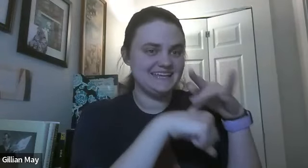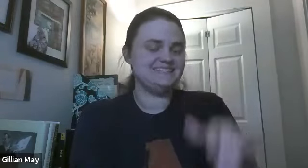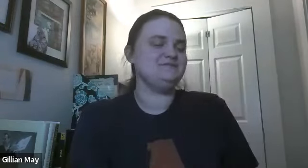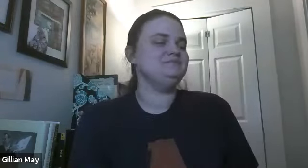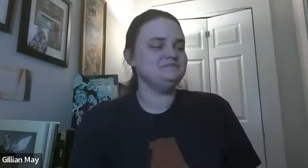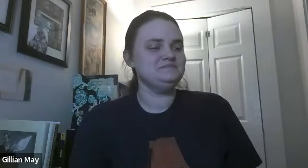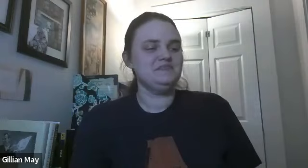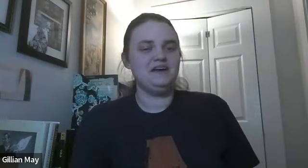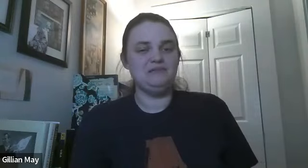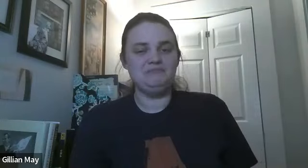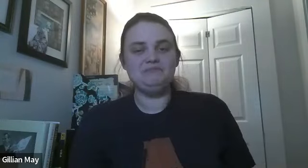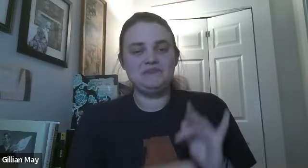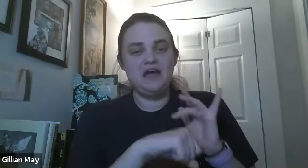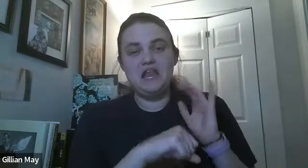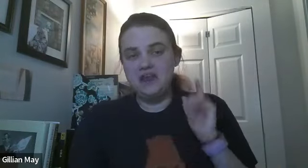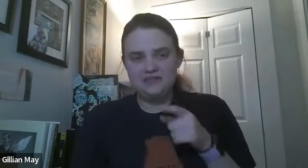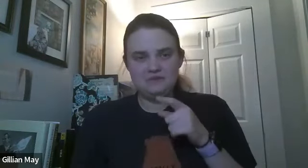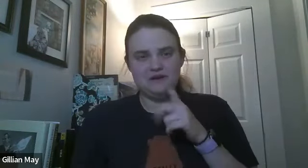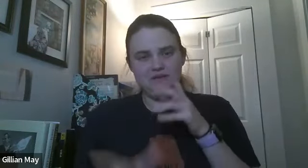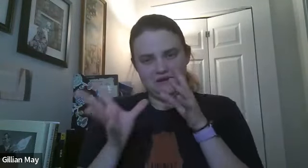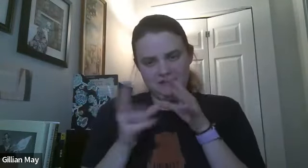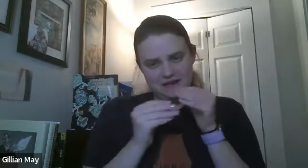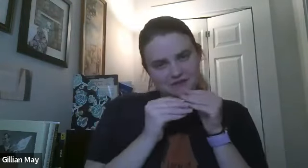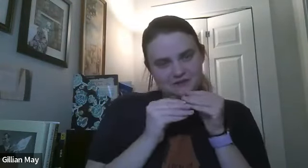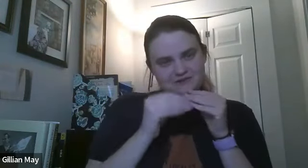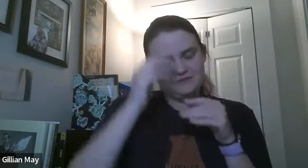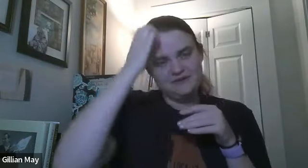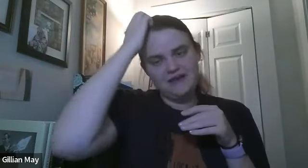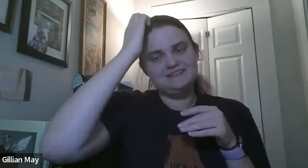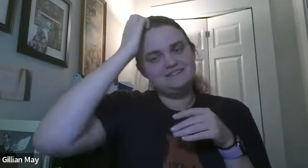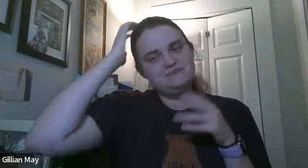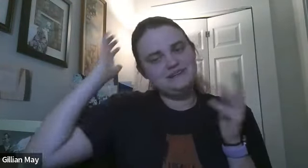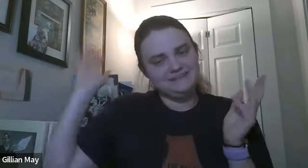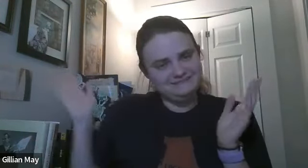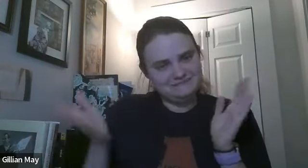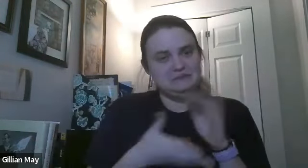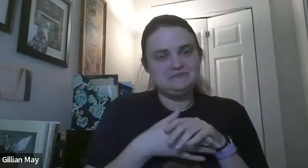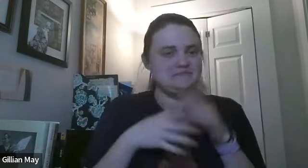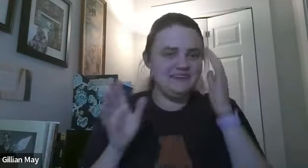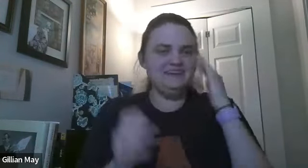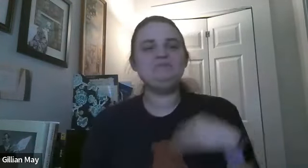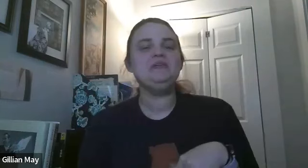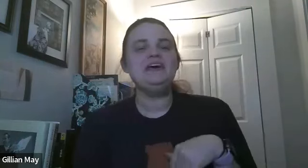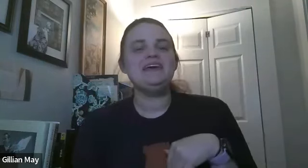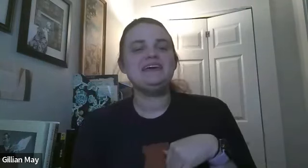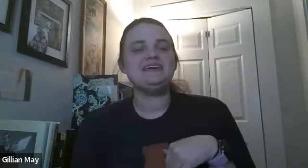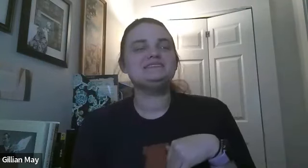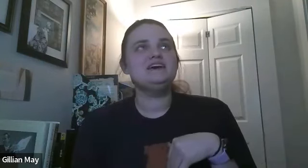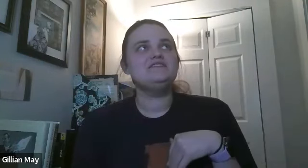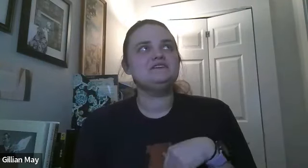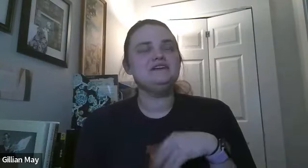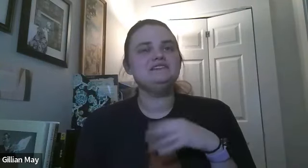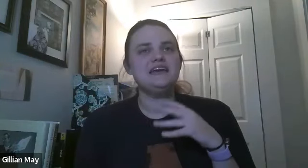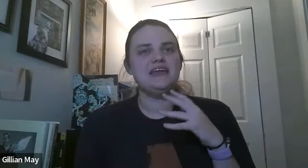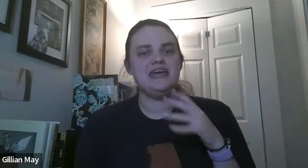Obsessed. Another one I'll add here as well. I'm adding so many. Oops. Is there is an